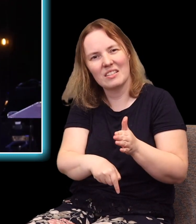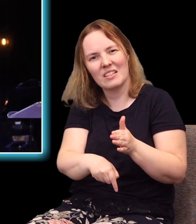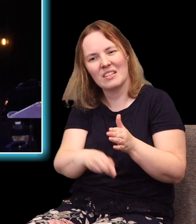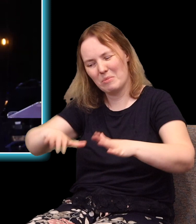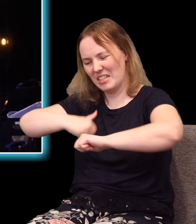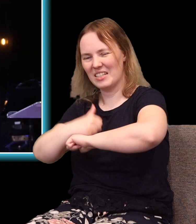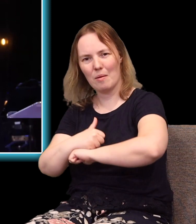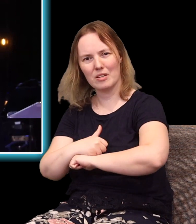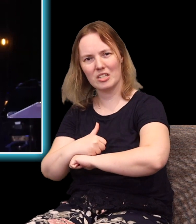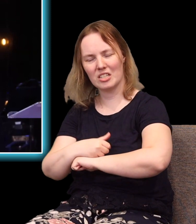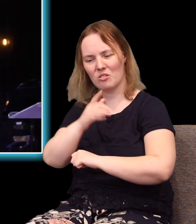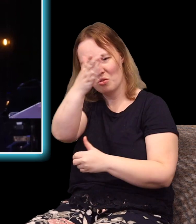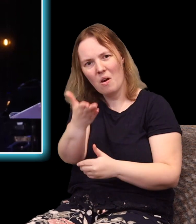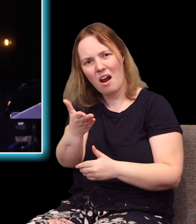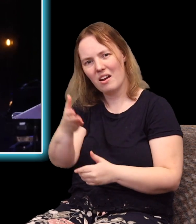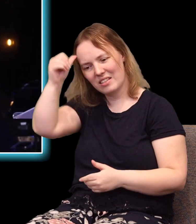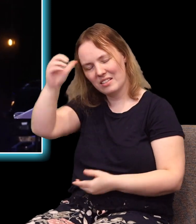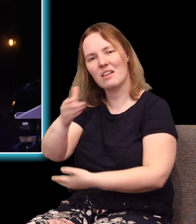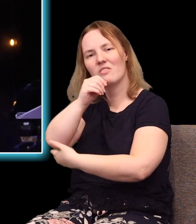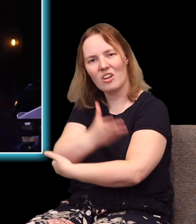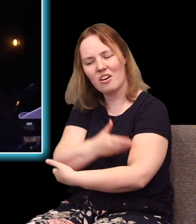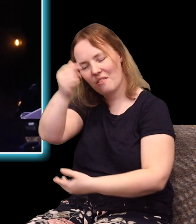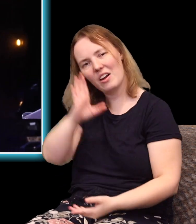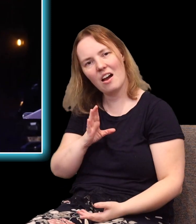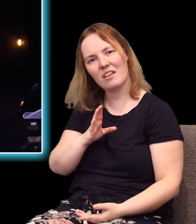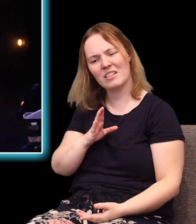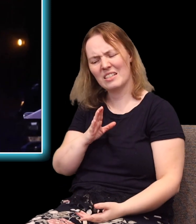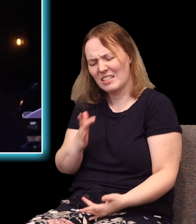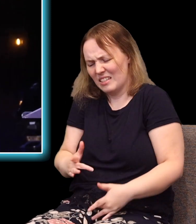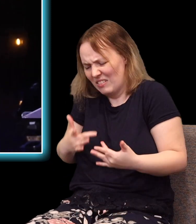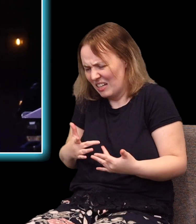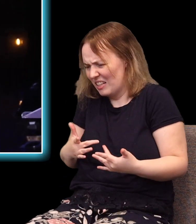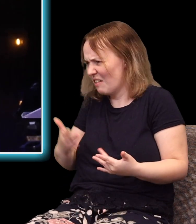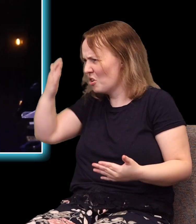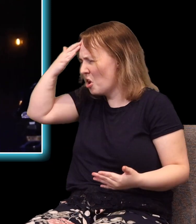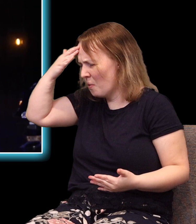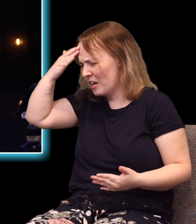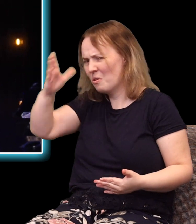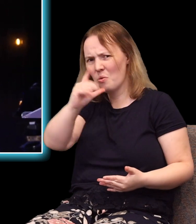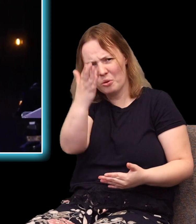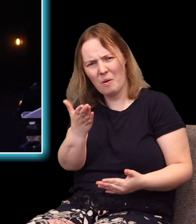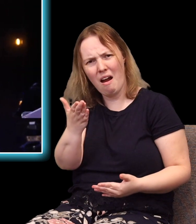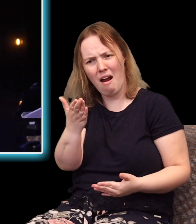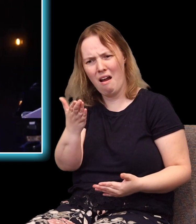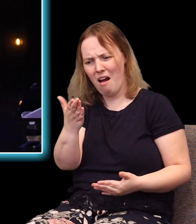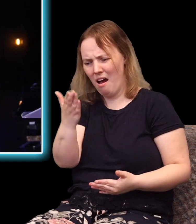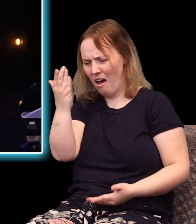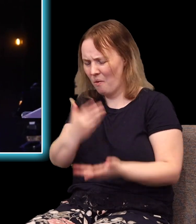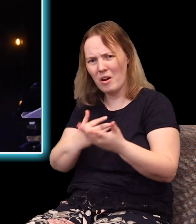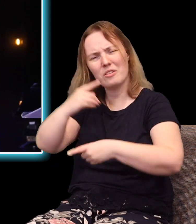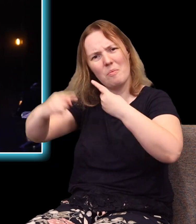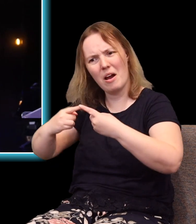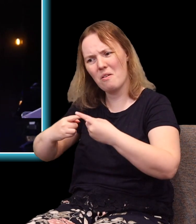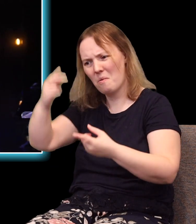being established in who you are as a son or daughter of God. It's a sense of knowing who you are about,